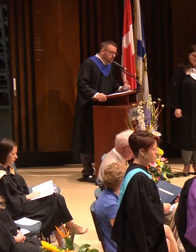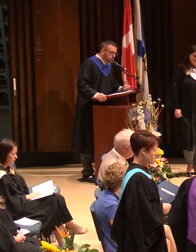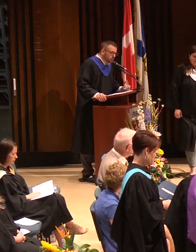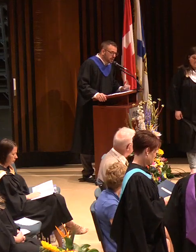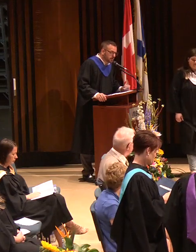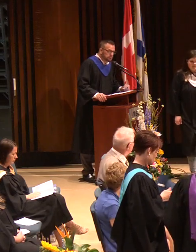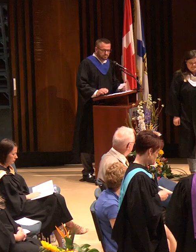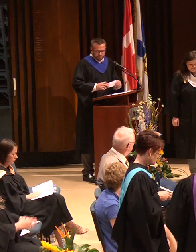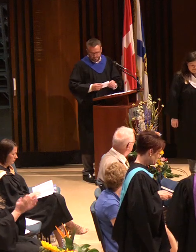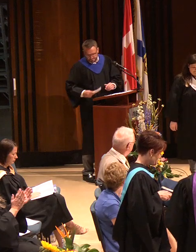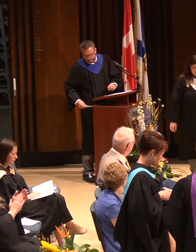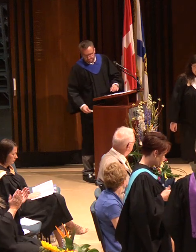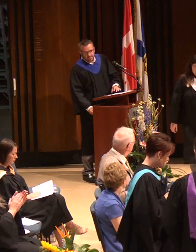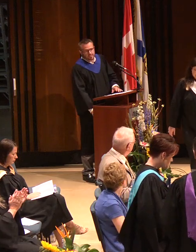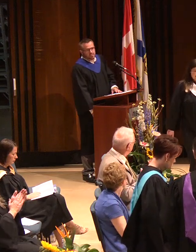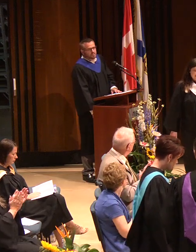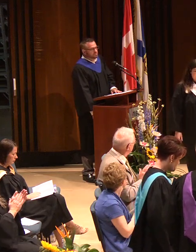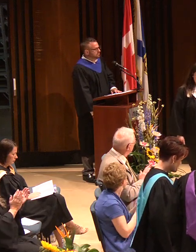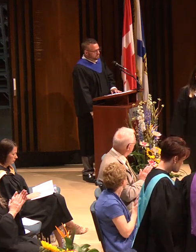Ellen Julian.